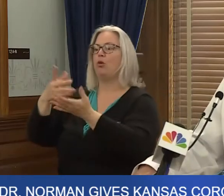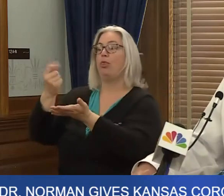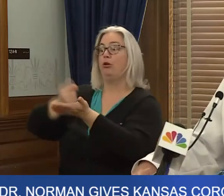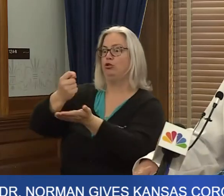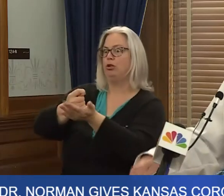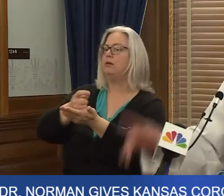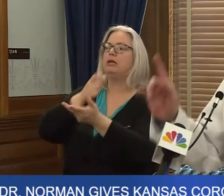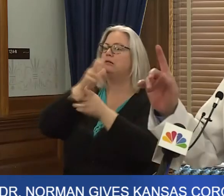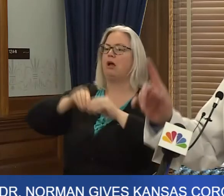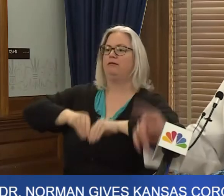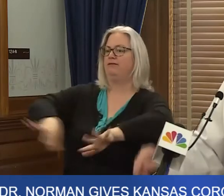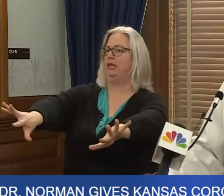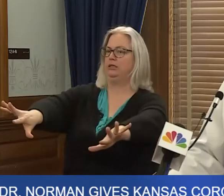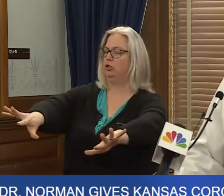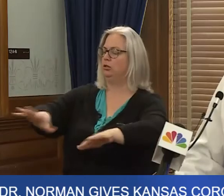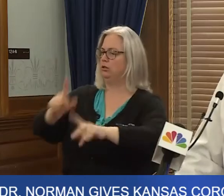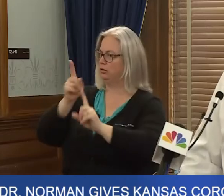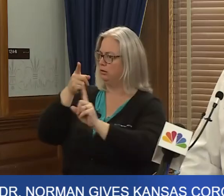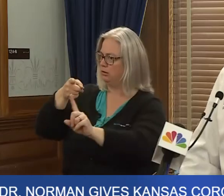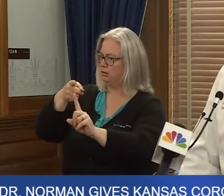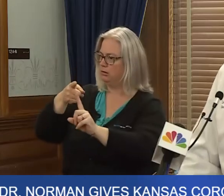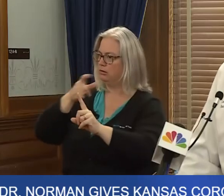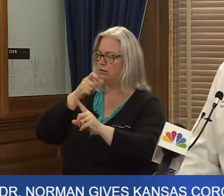not infectious. I want to make that point.